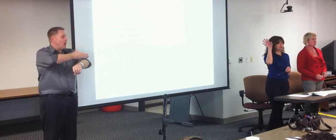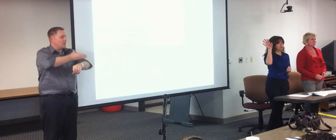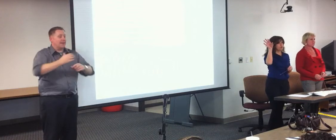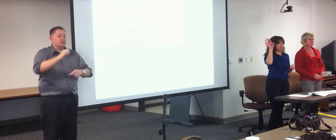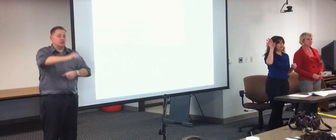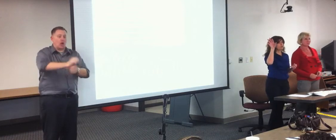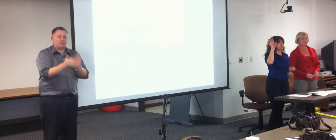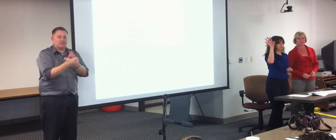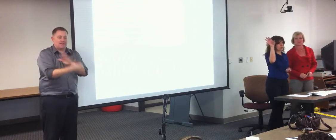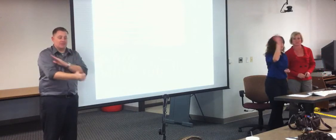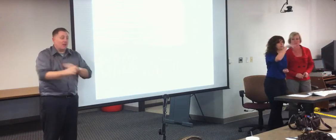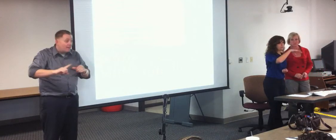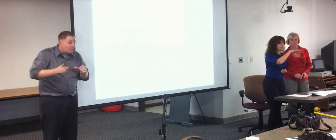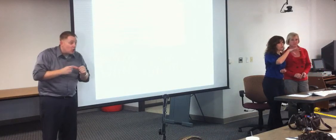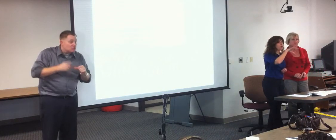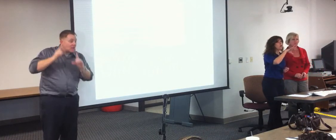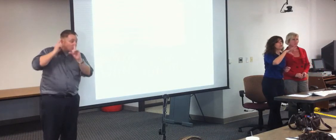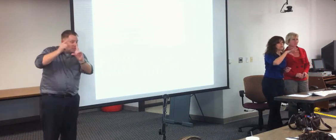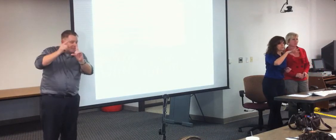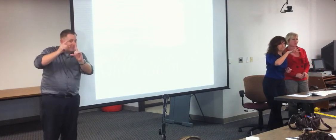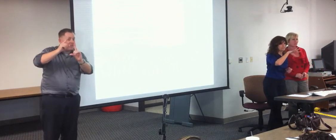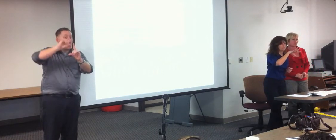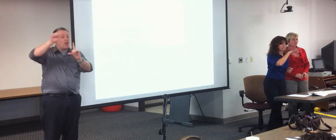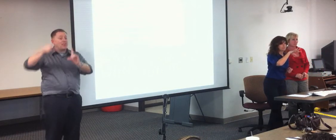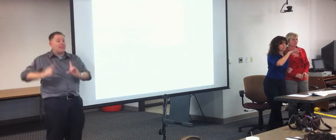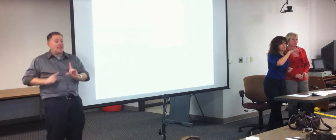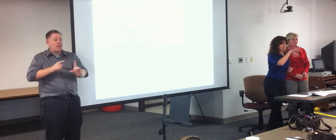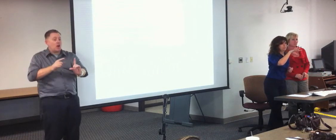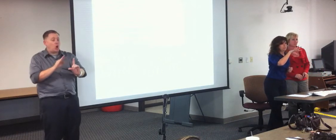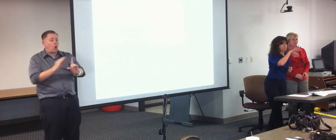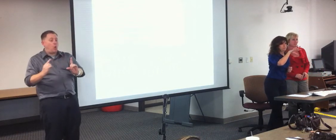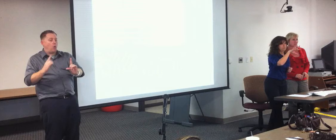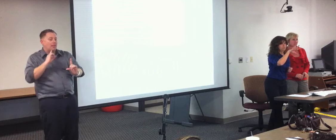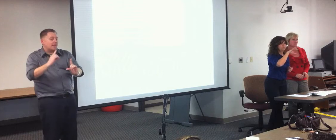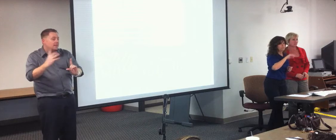so the first one was your objective, and the goal is?